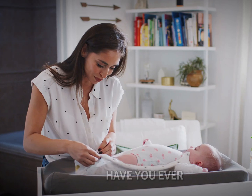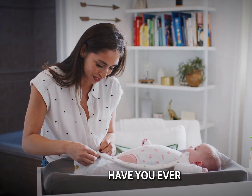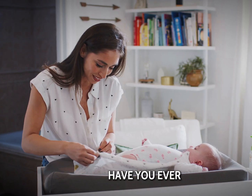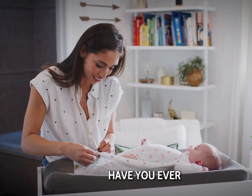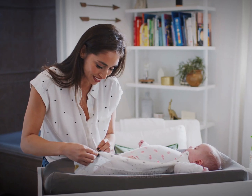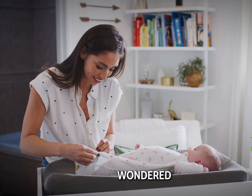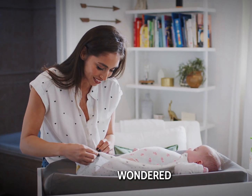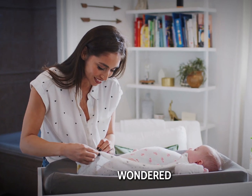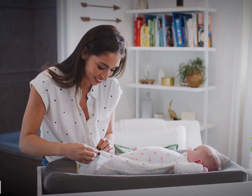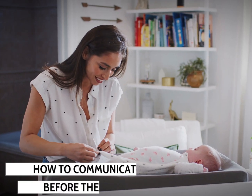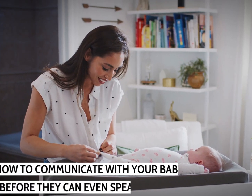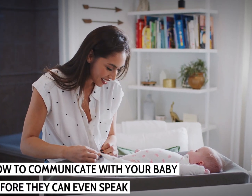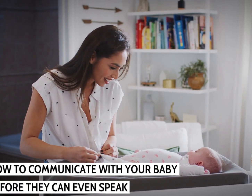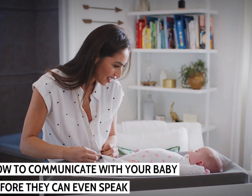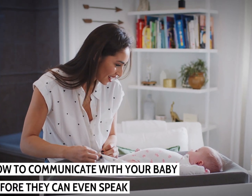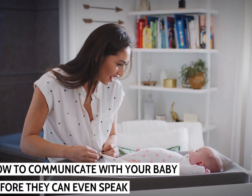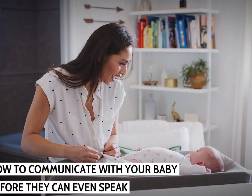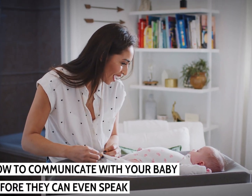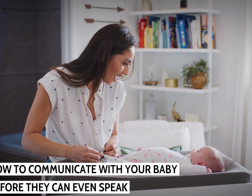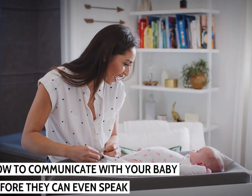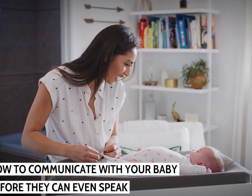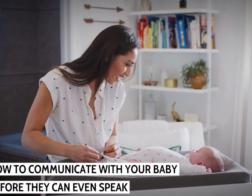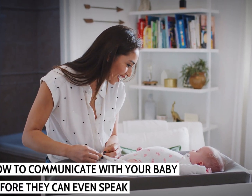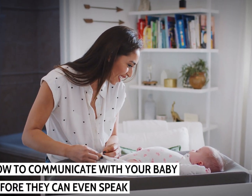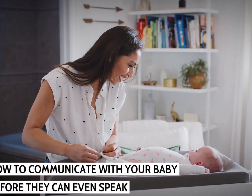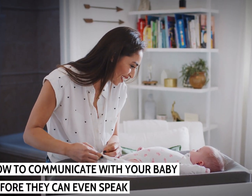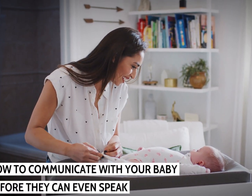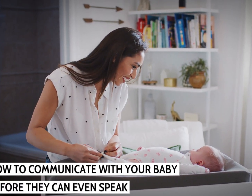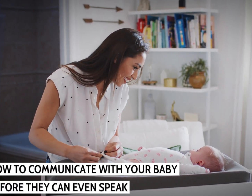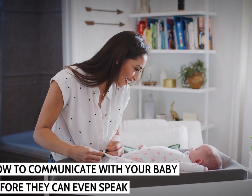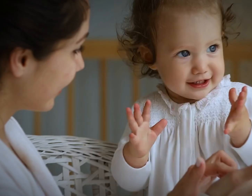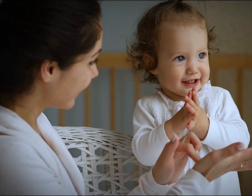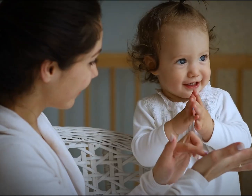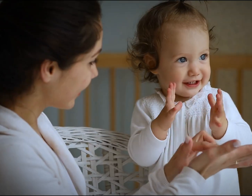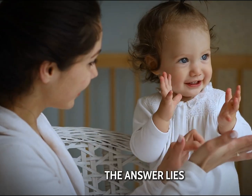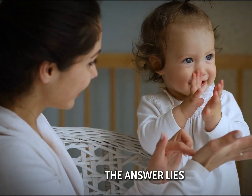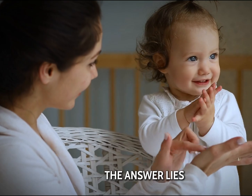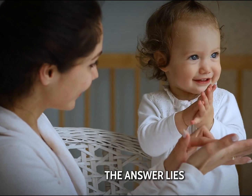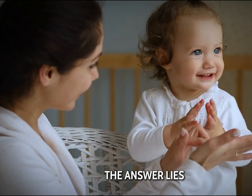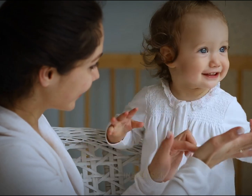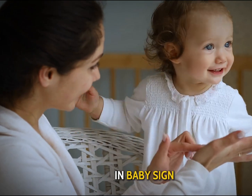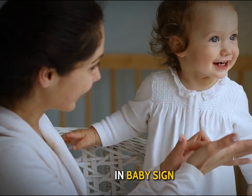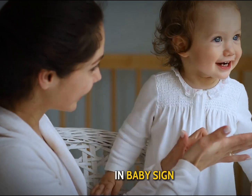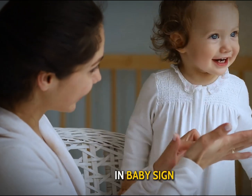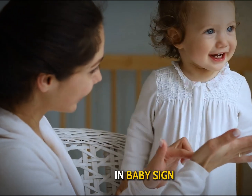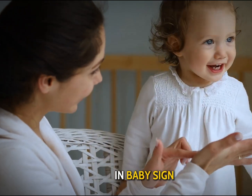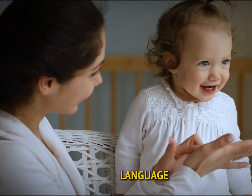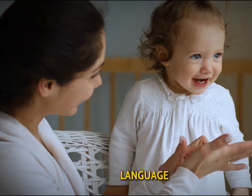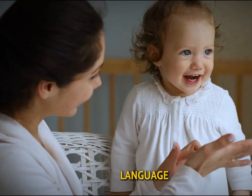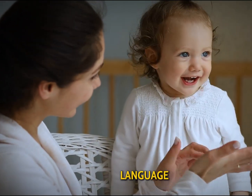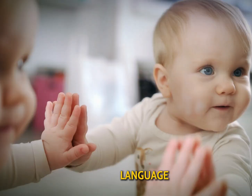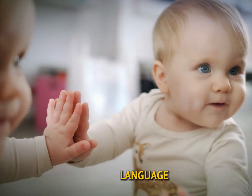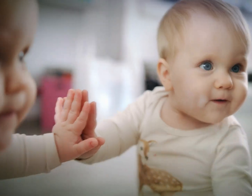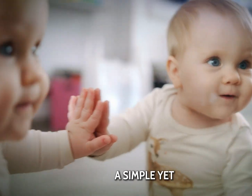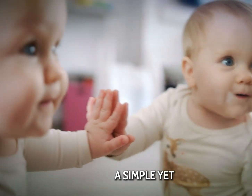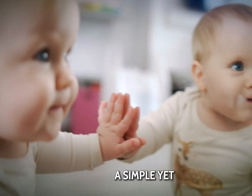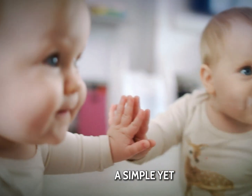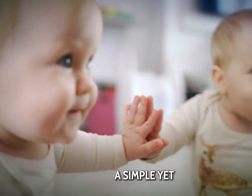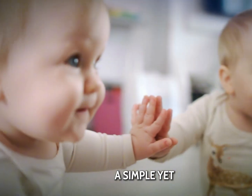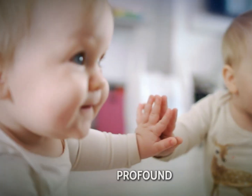Have you ever wondered how to communicate with your baby before they can even speak? The answer lies in baby sign language, a simple yet